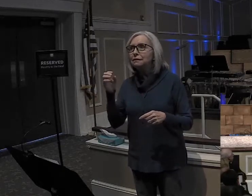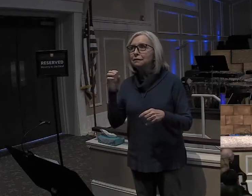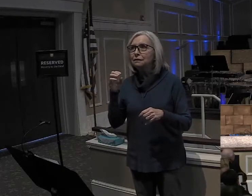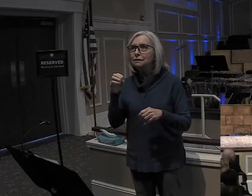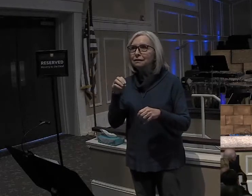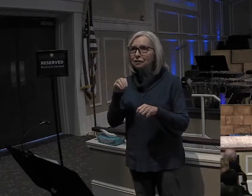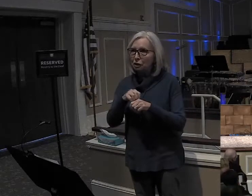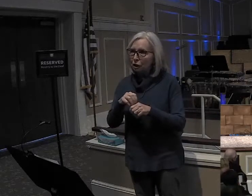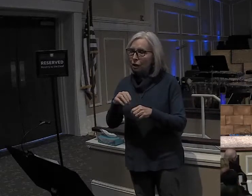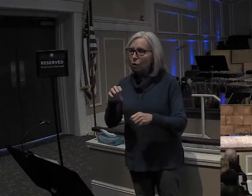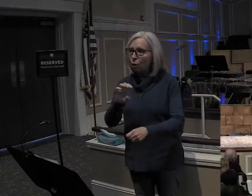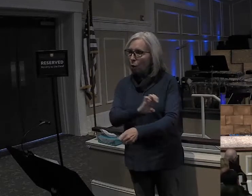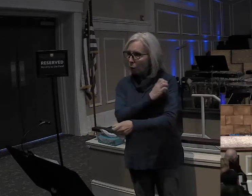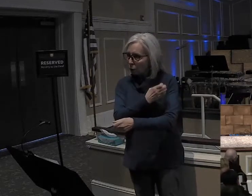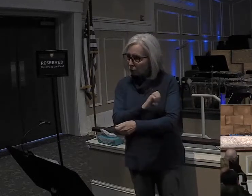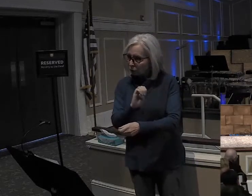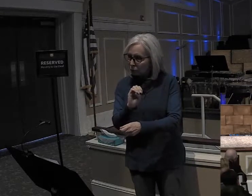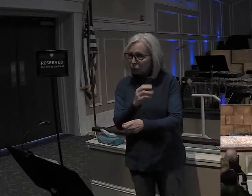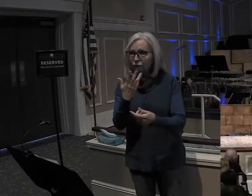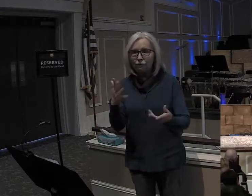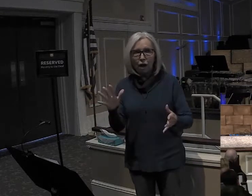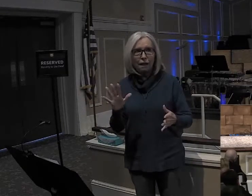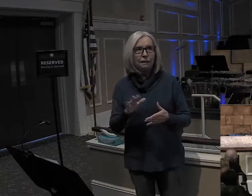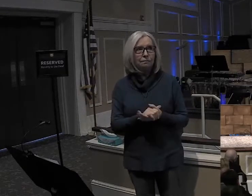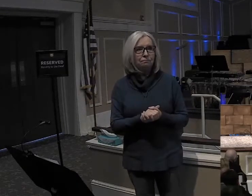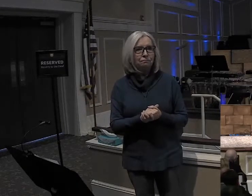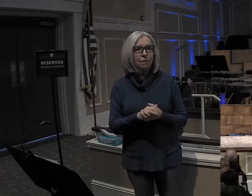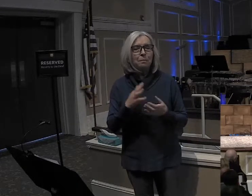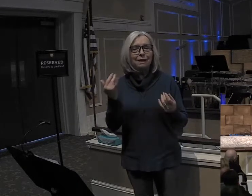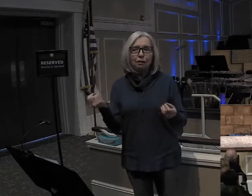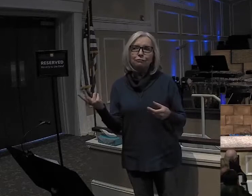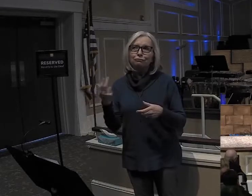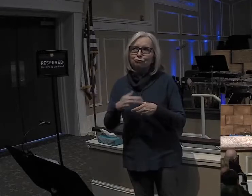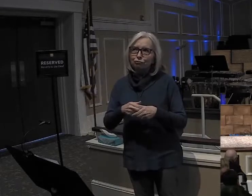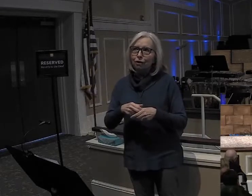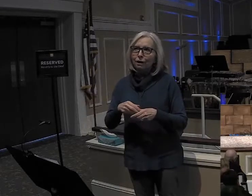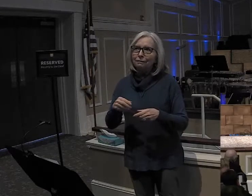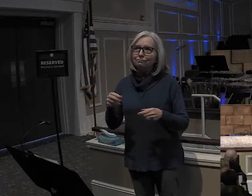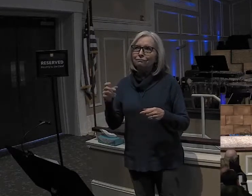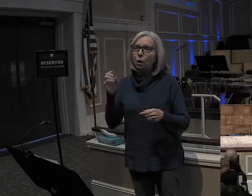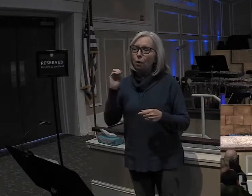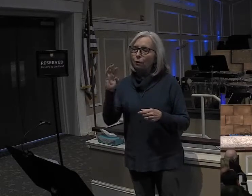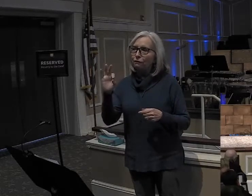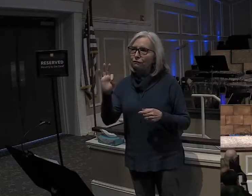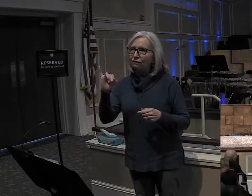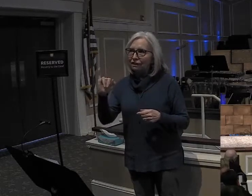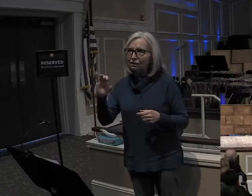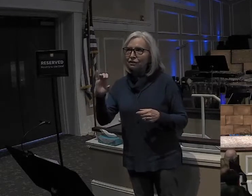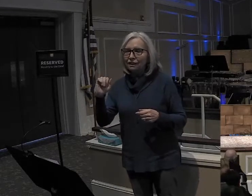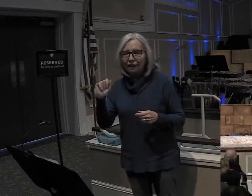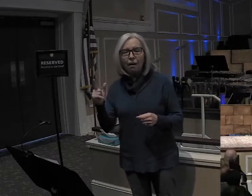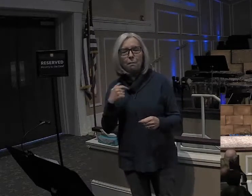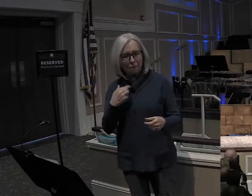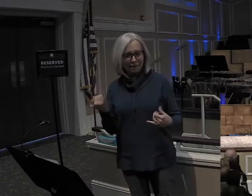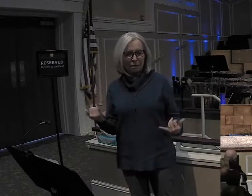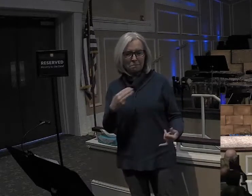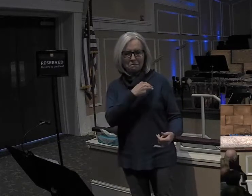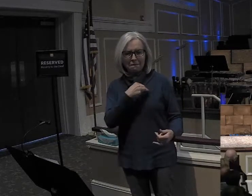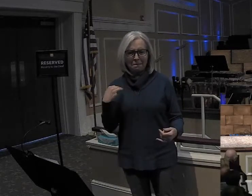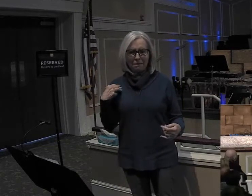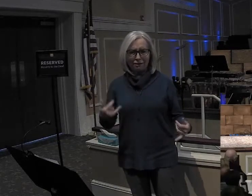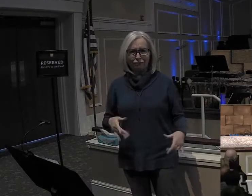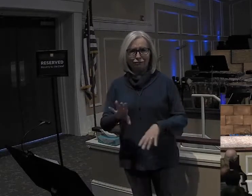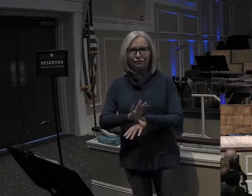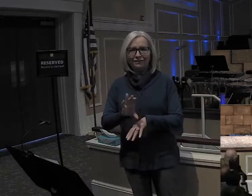already participating and serving. But she comes this morning to make it official and say, I'm coming to become a member of Lenexa Baptist Church. So, Jamie,